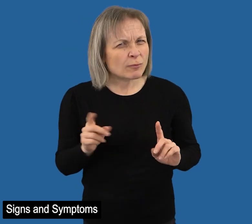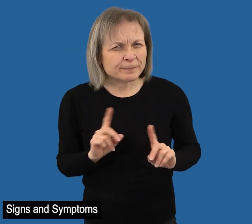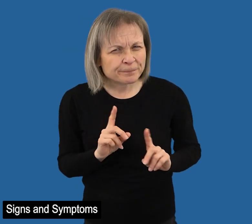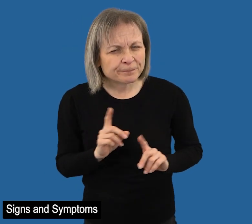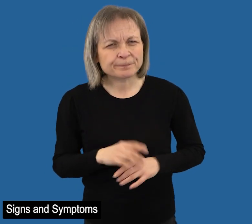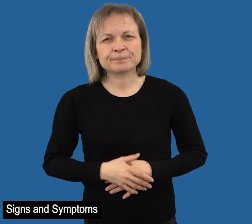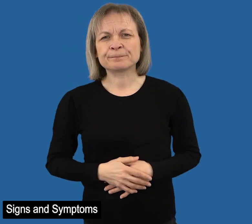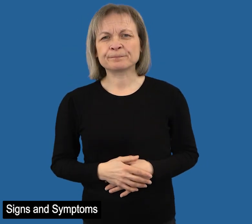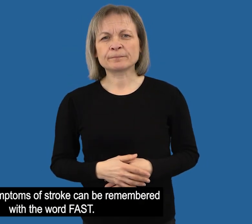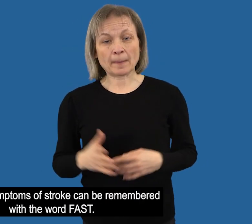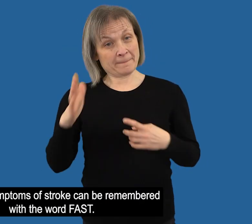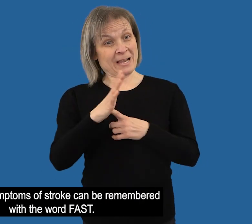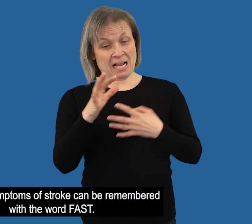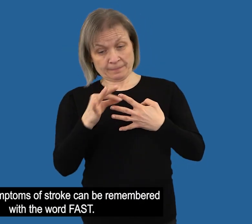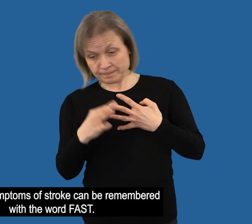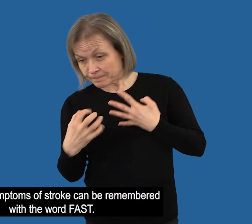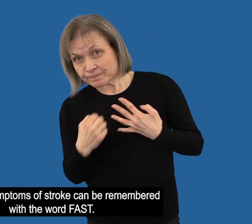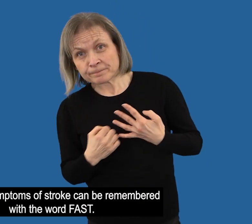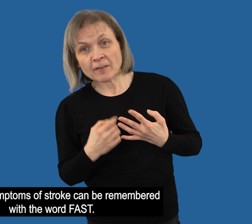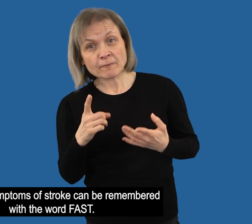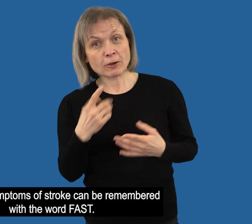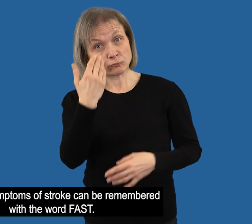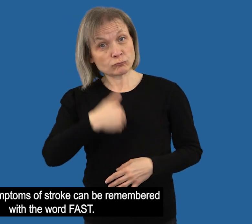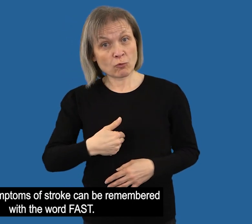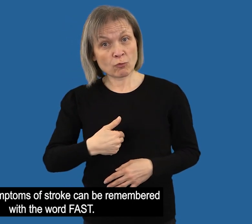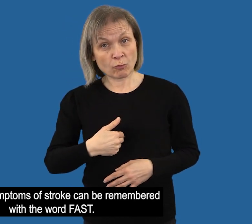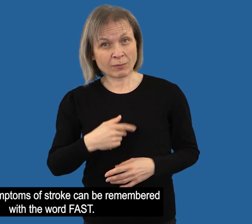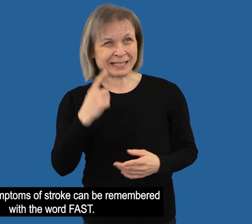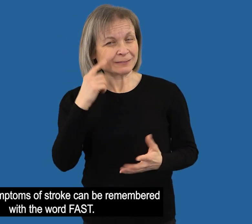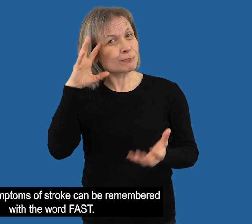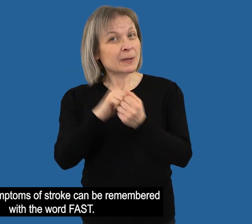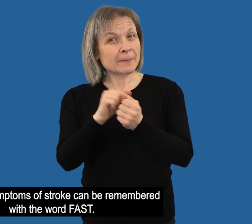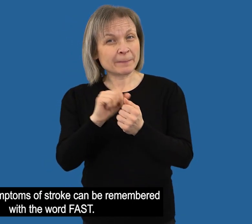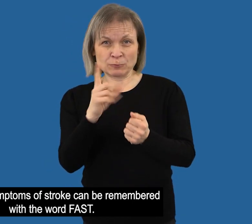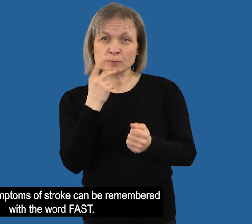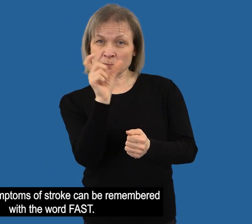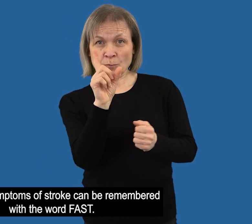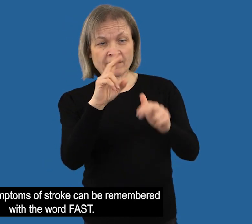Signs and symptoms. The main symptoms of stroke can be remembered with the word FAST.